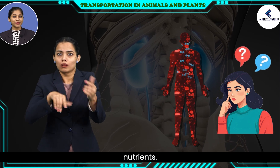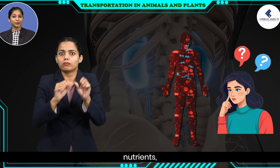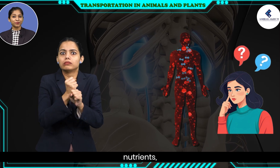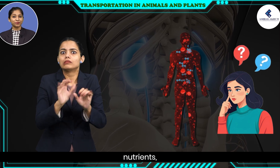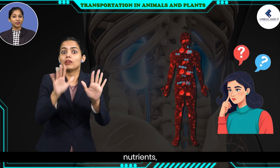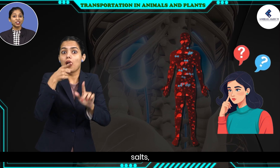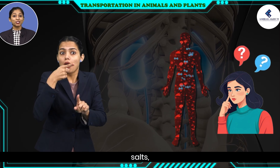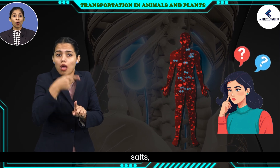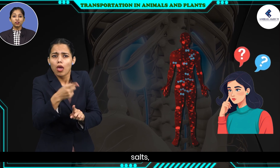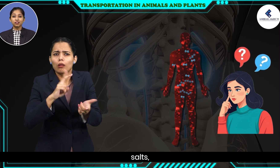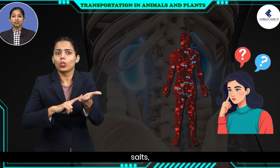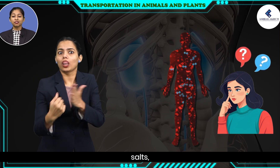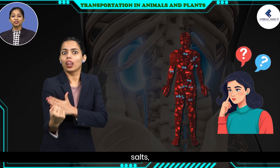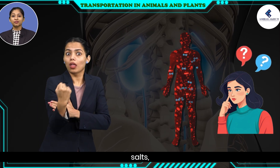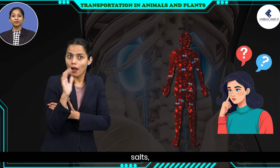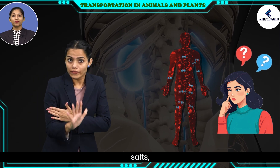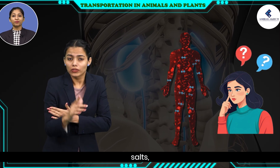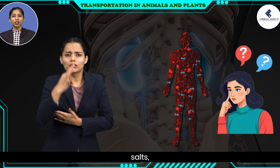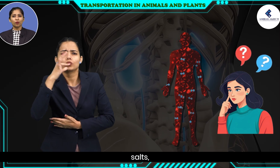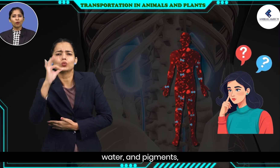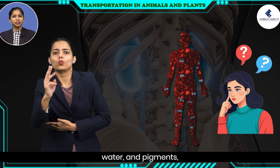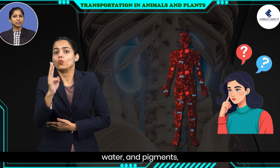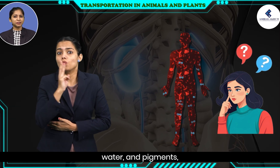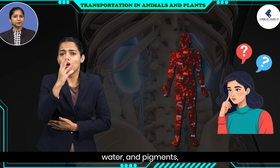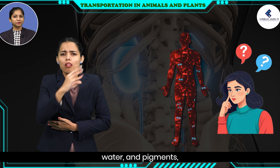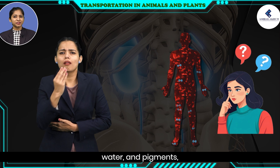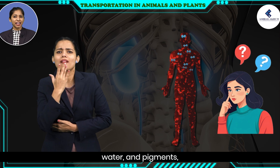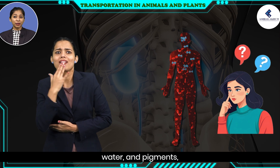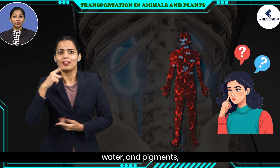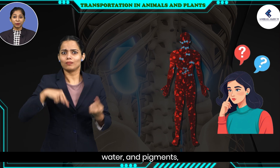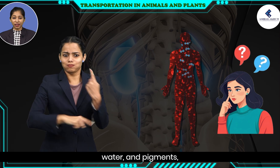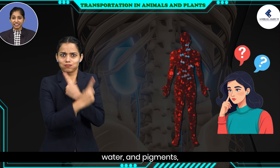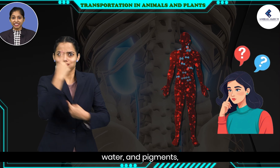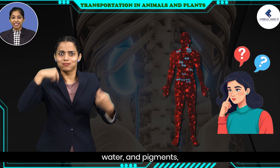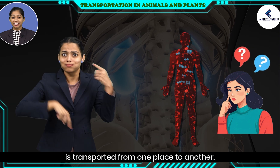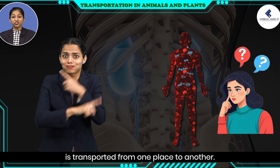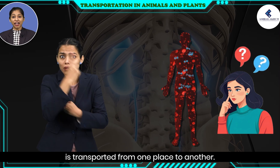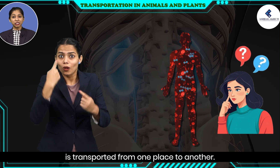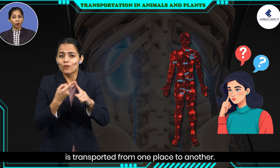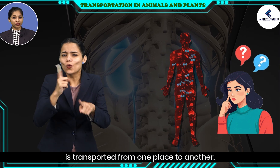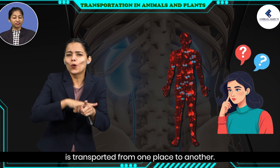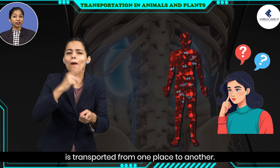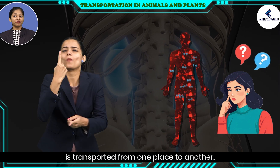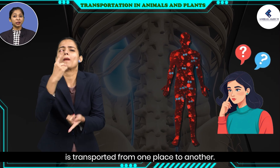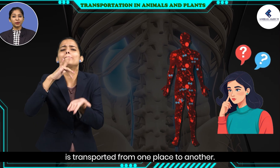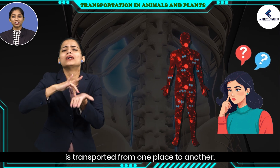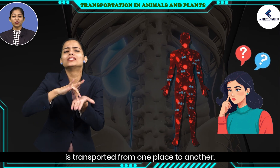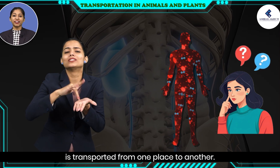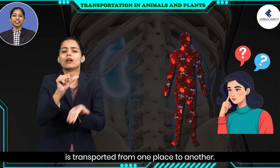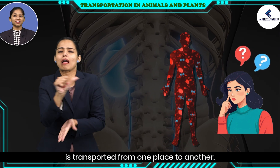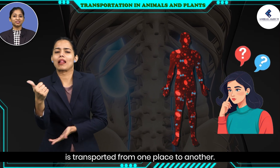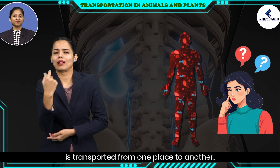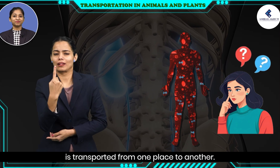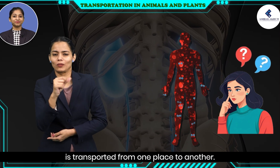nutrients, salts, water, and pigments, is transported from one place